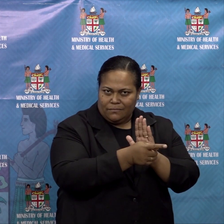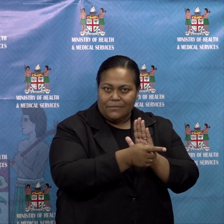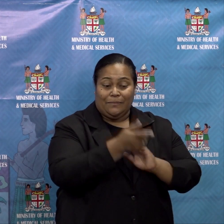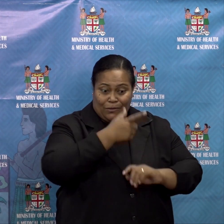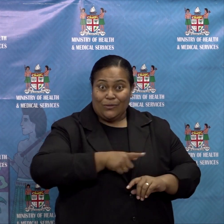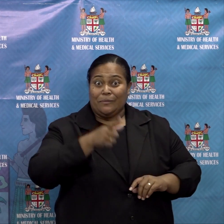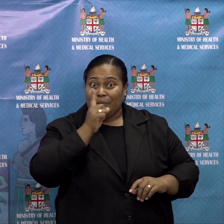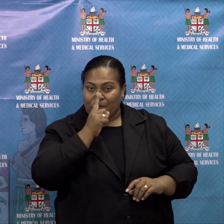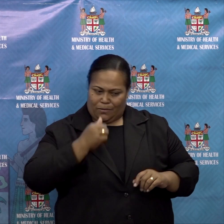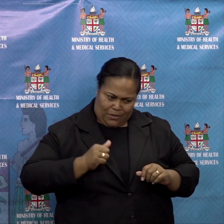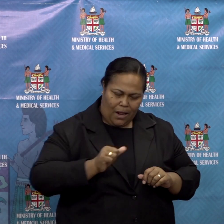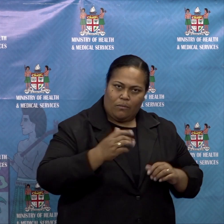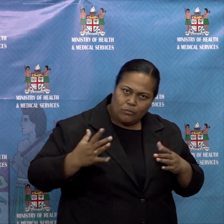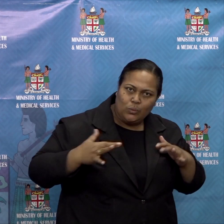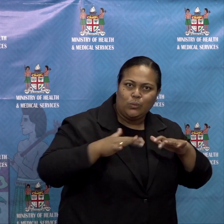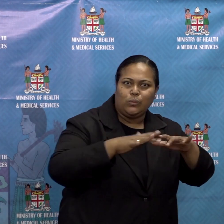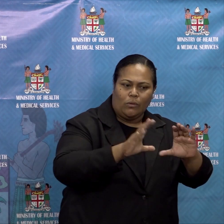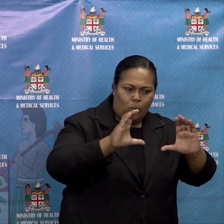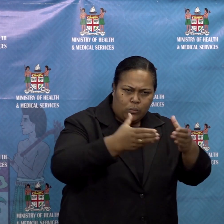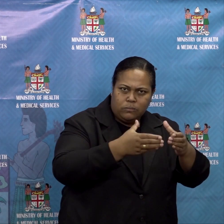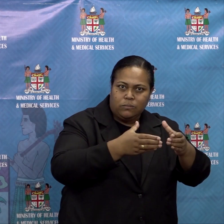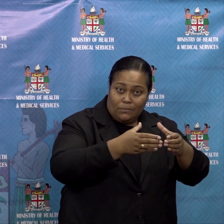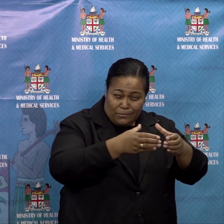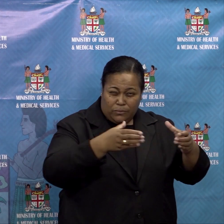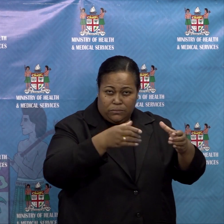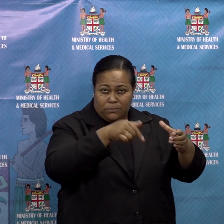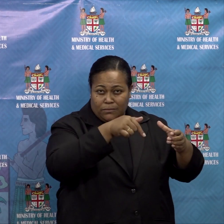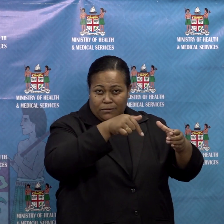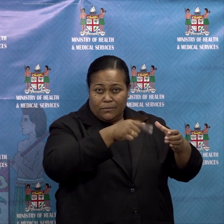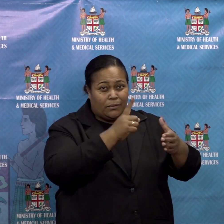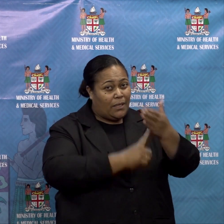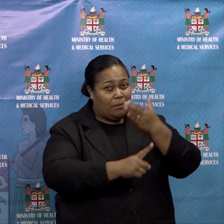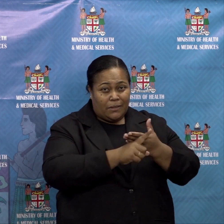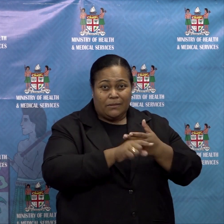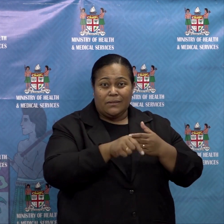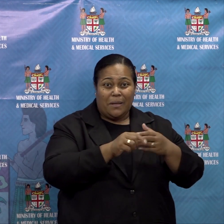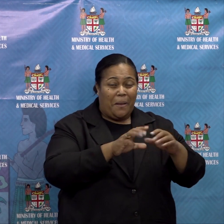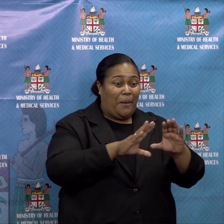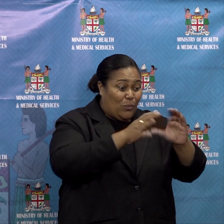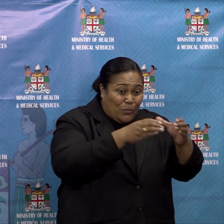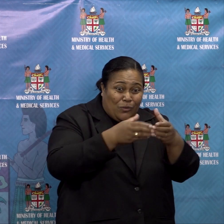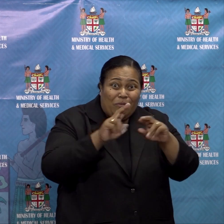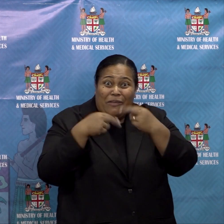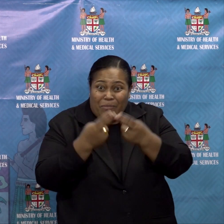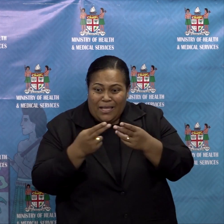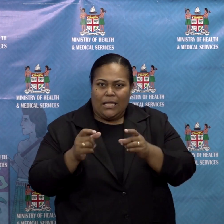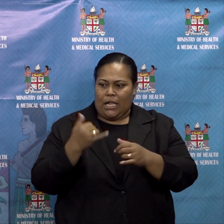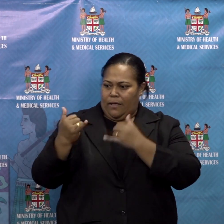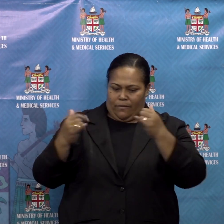move, gather in large groups, break their family bubbles, and